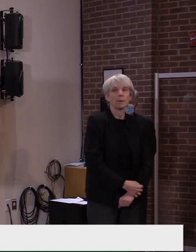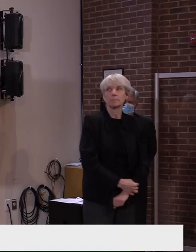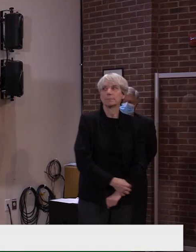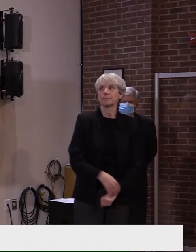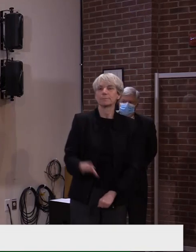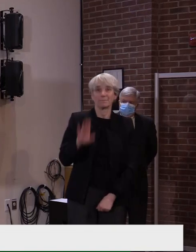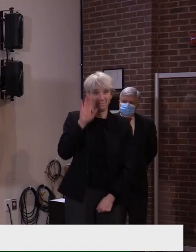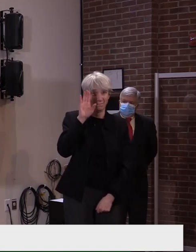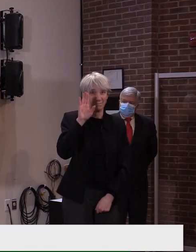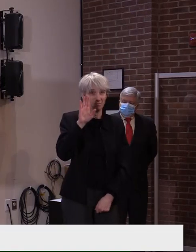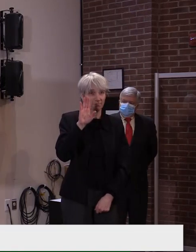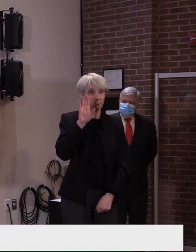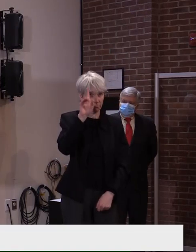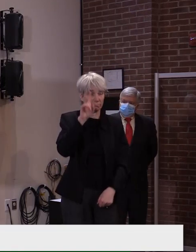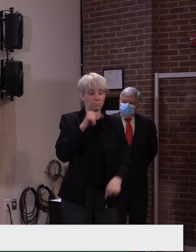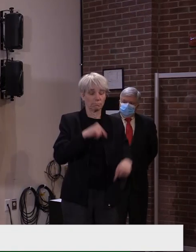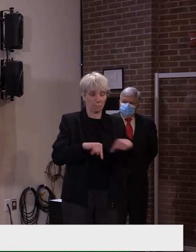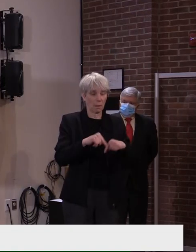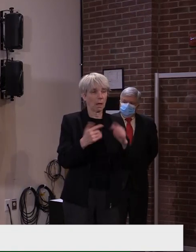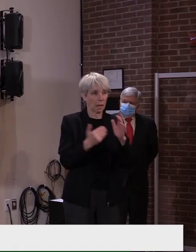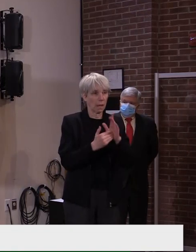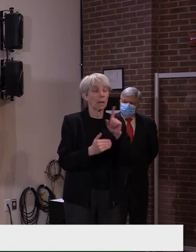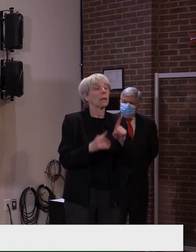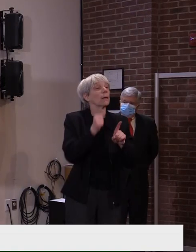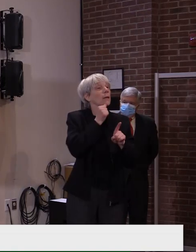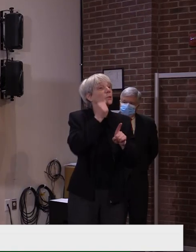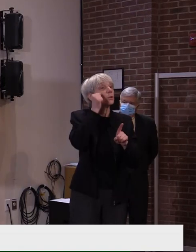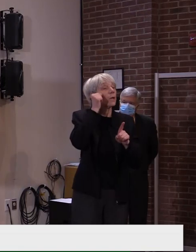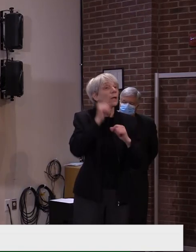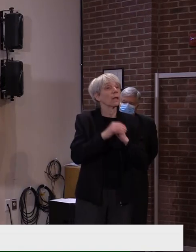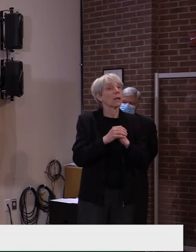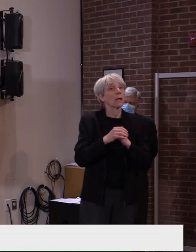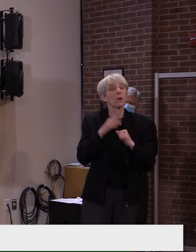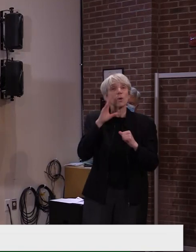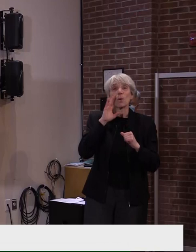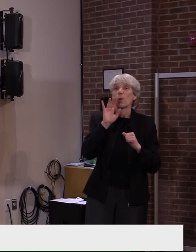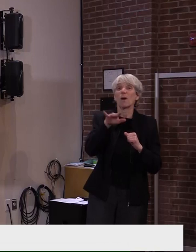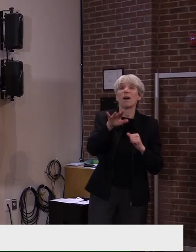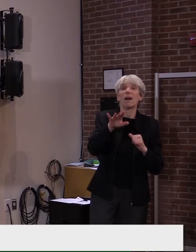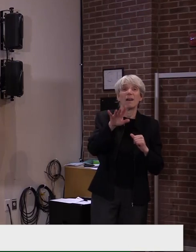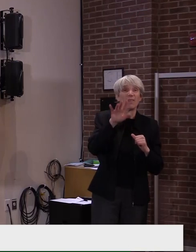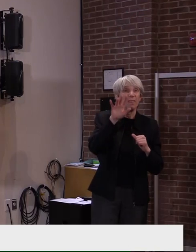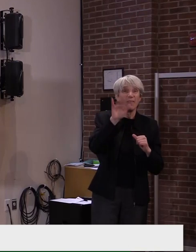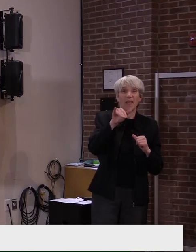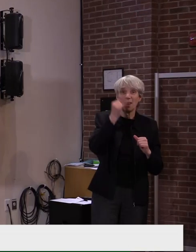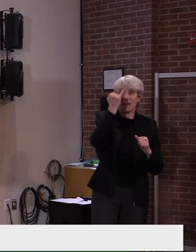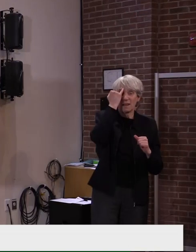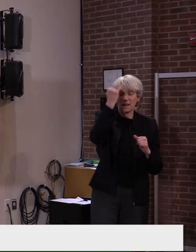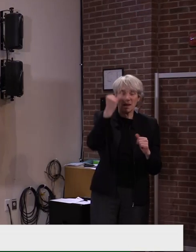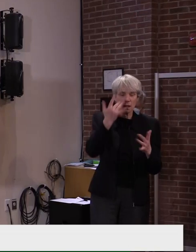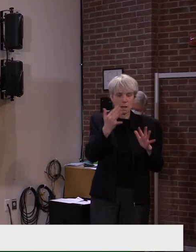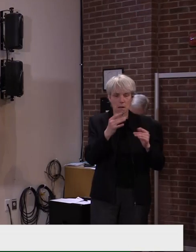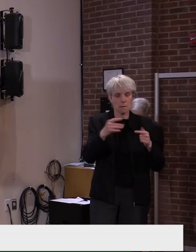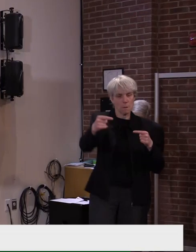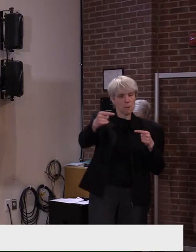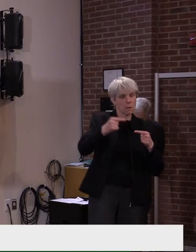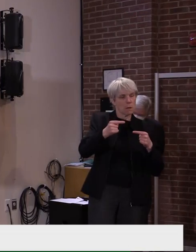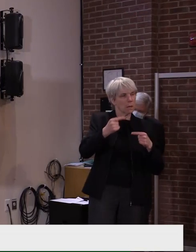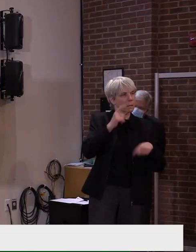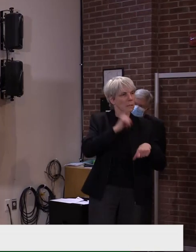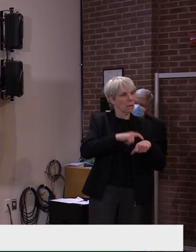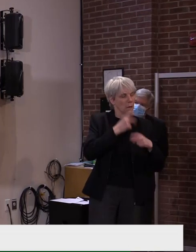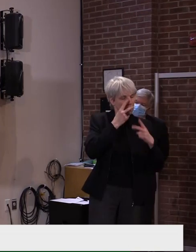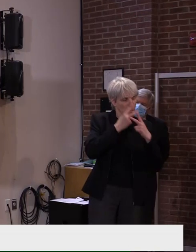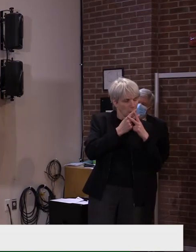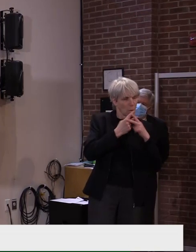Again, if I could just... yesterday, we've been considering this for the last couple of weeks, as I said.